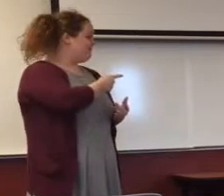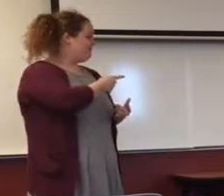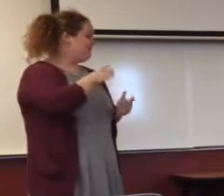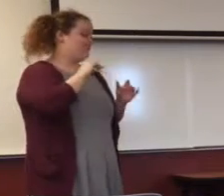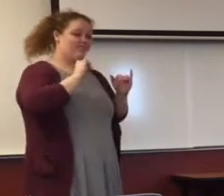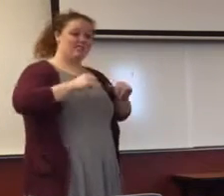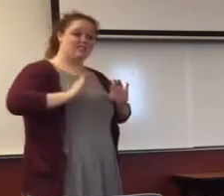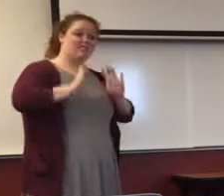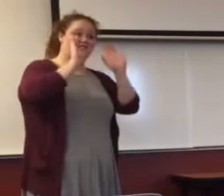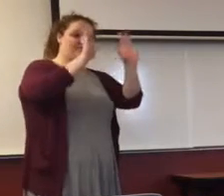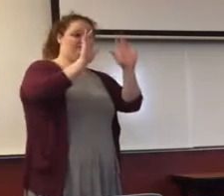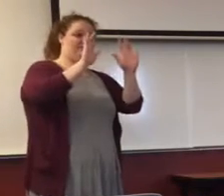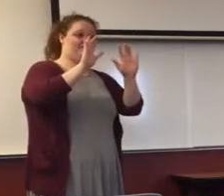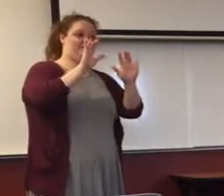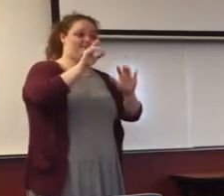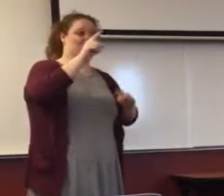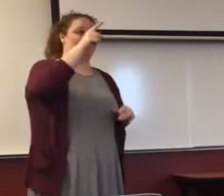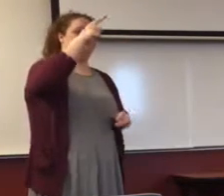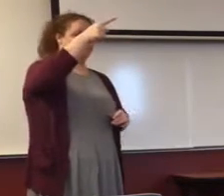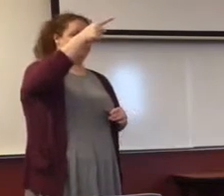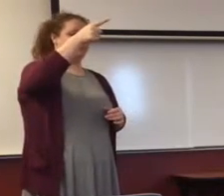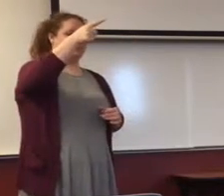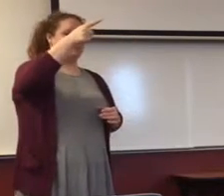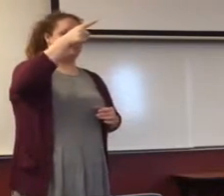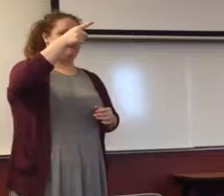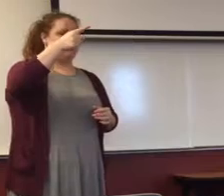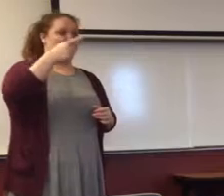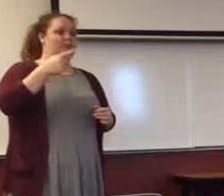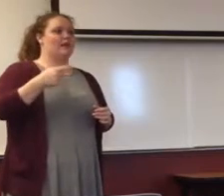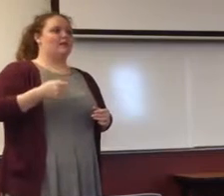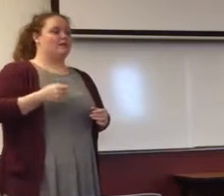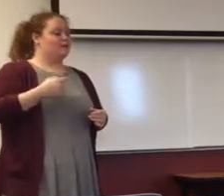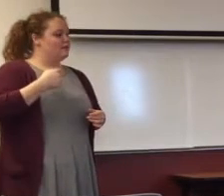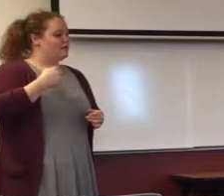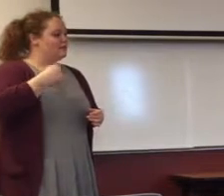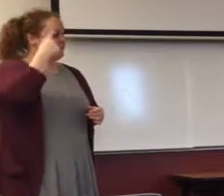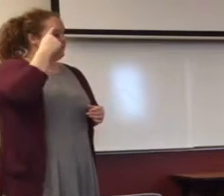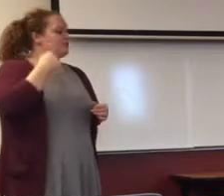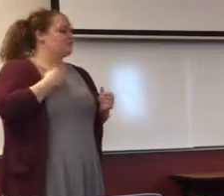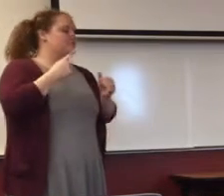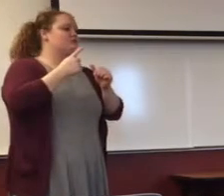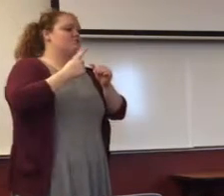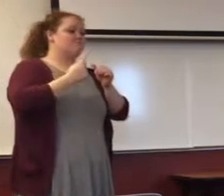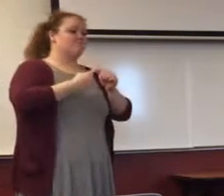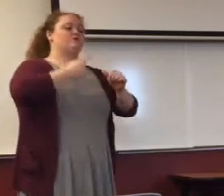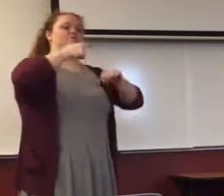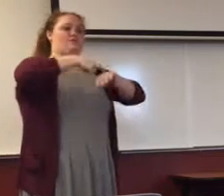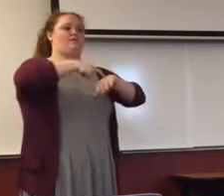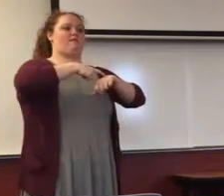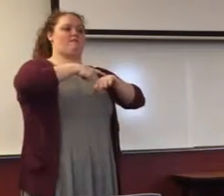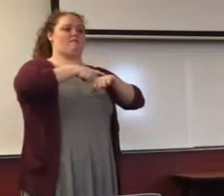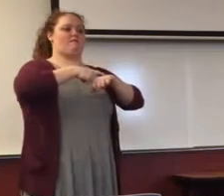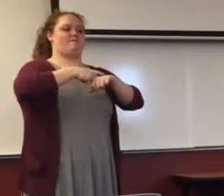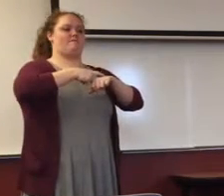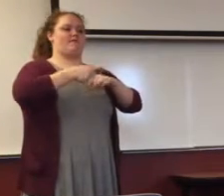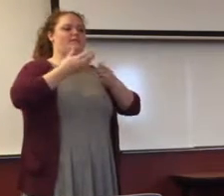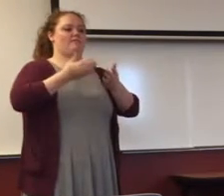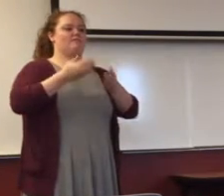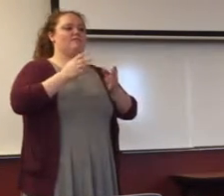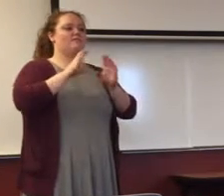have to believe, and I don't have facts, but I have to believe that this is the first time it's been done in a 2-year program, maybe